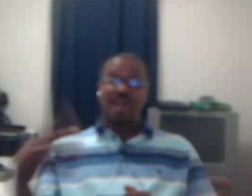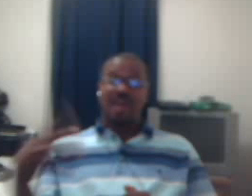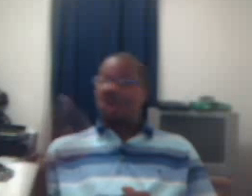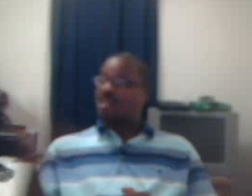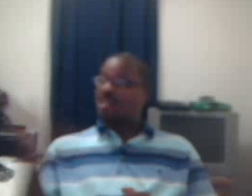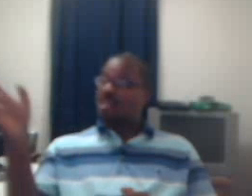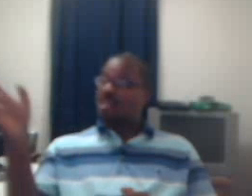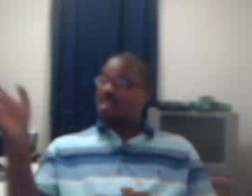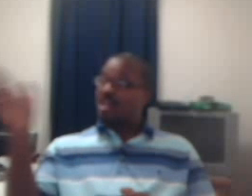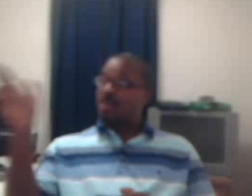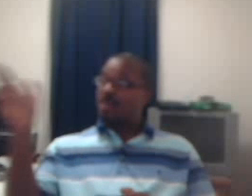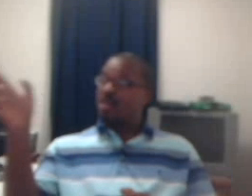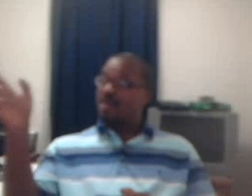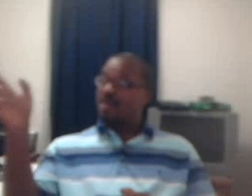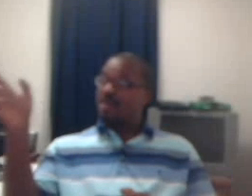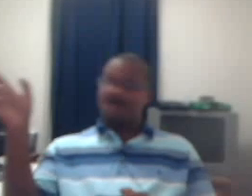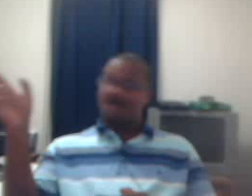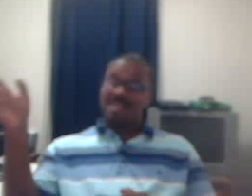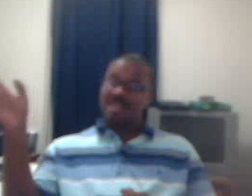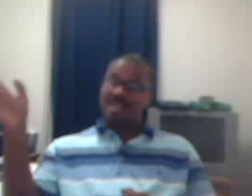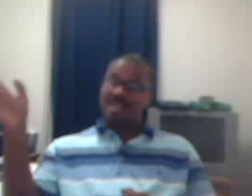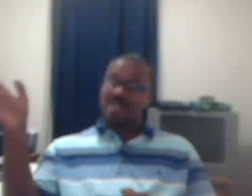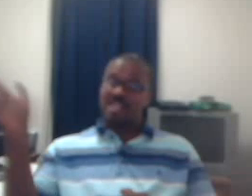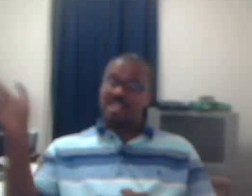I wouldn't even put on my TV right there.